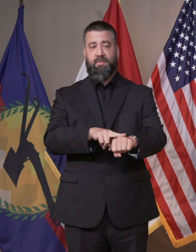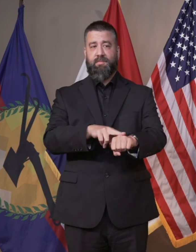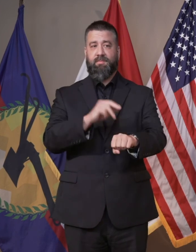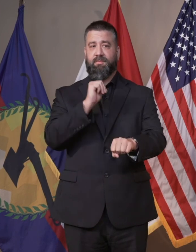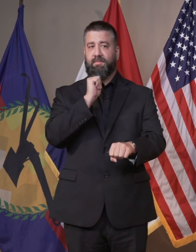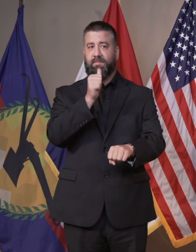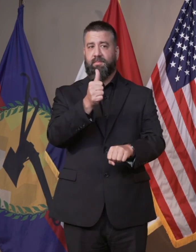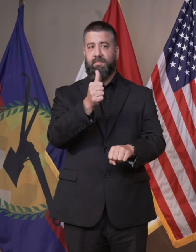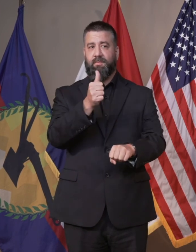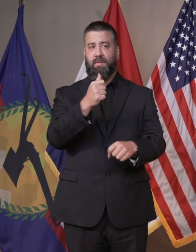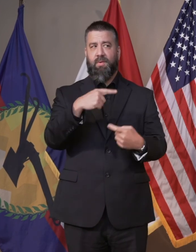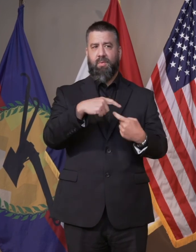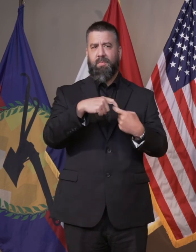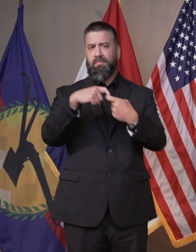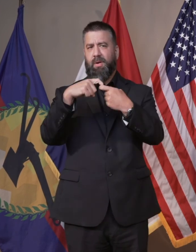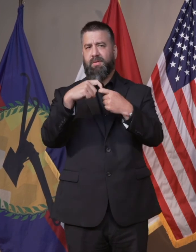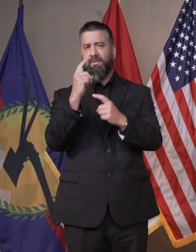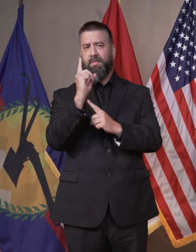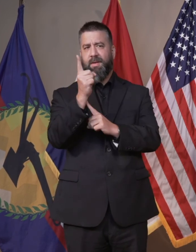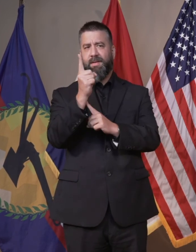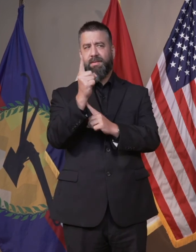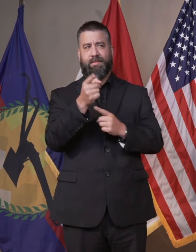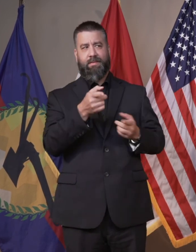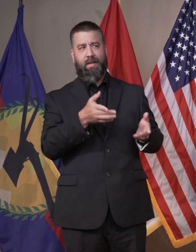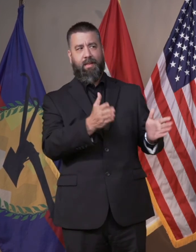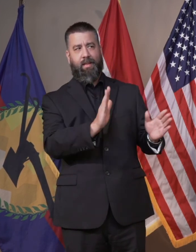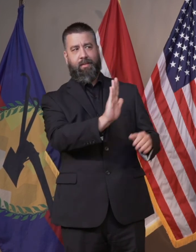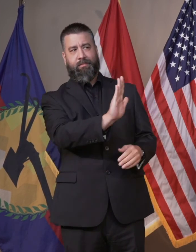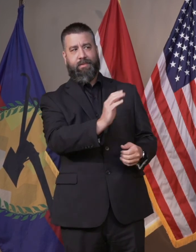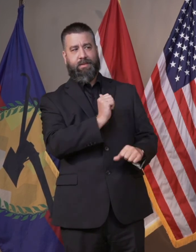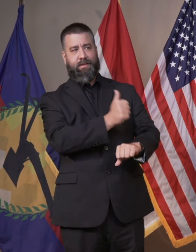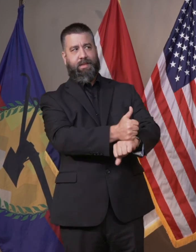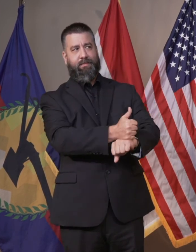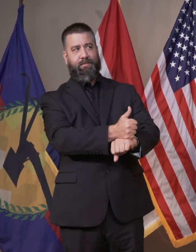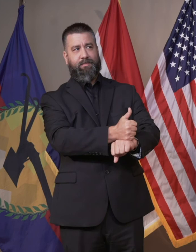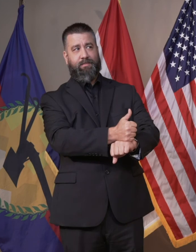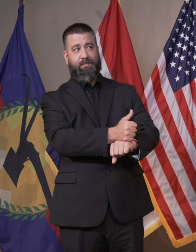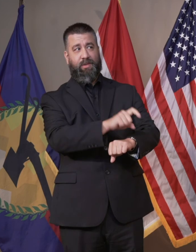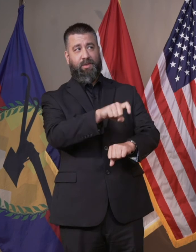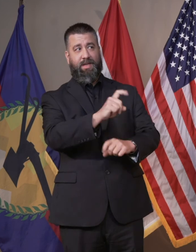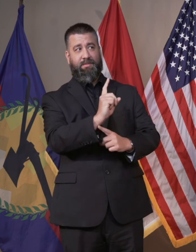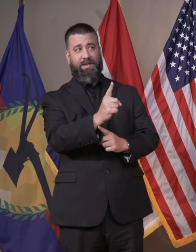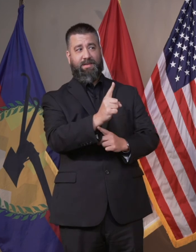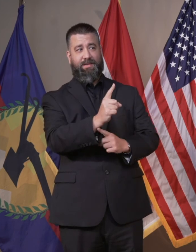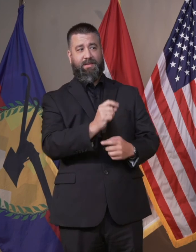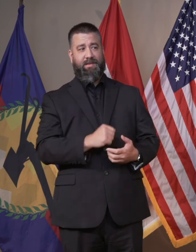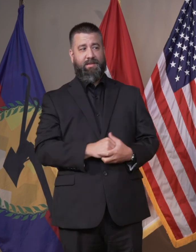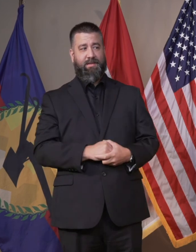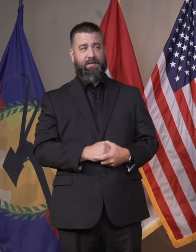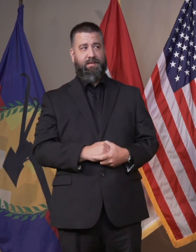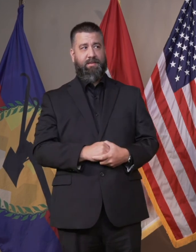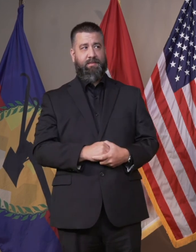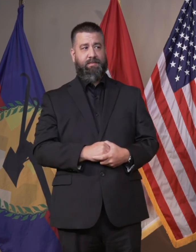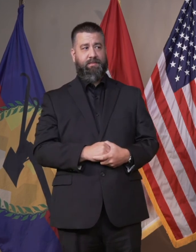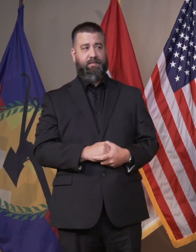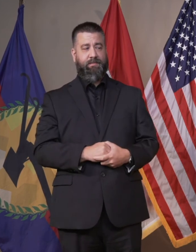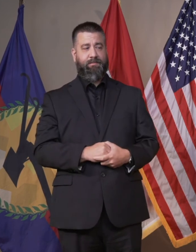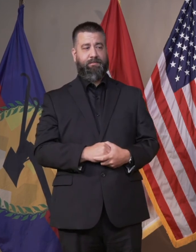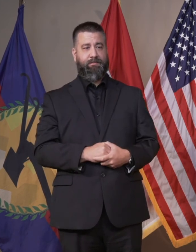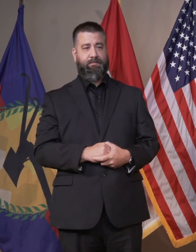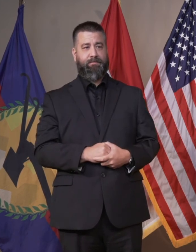We'll pause for a minute and we'll let our friends set up. Do you need a minute? Just a minute. Thank you.